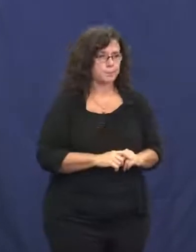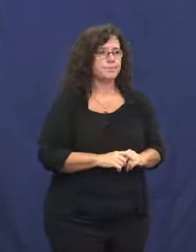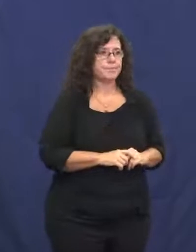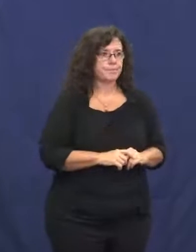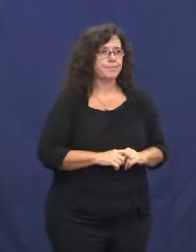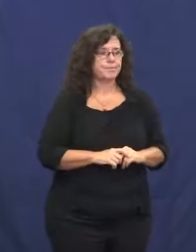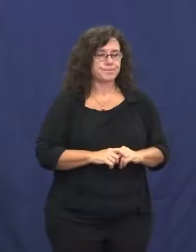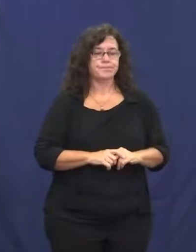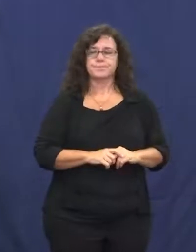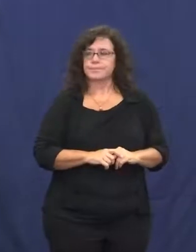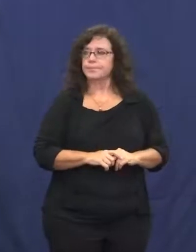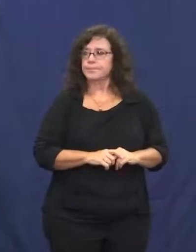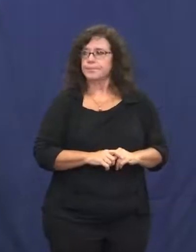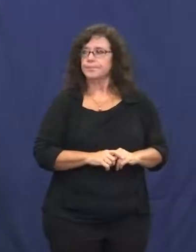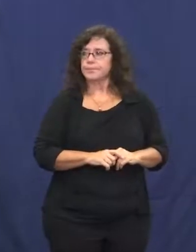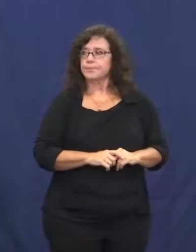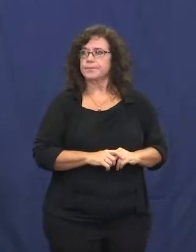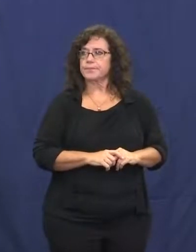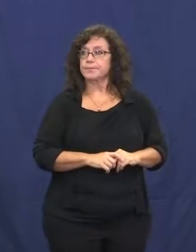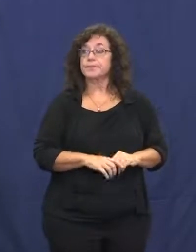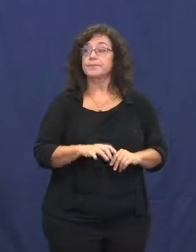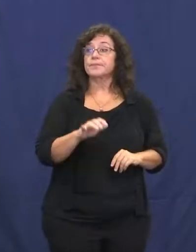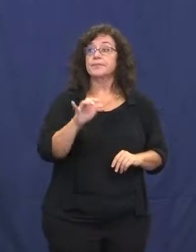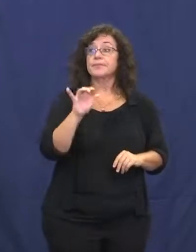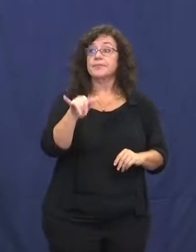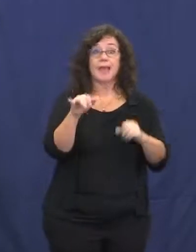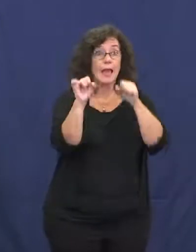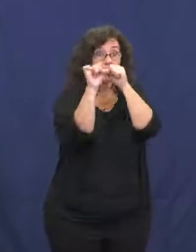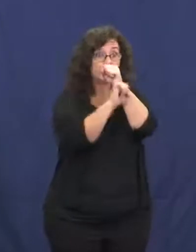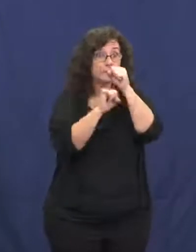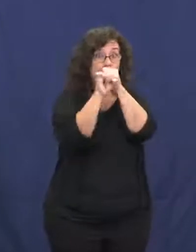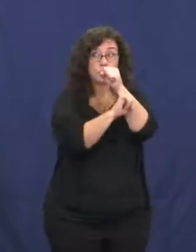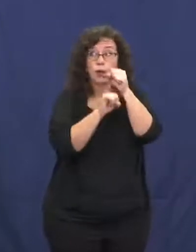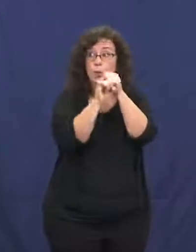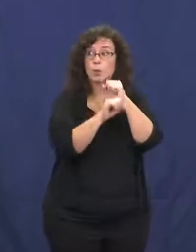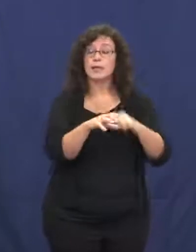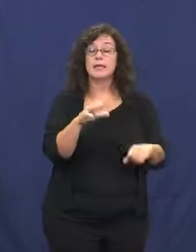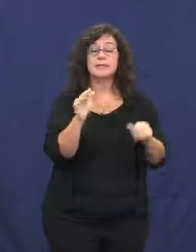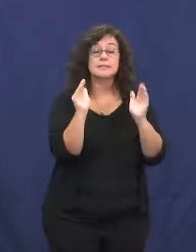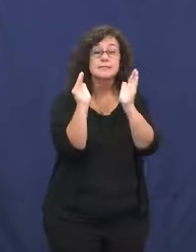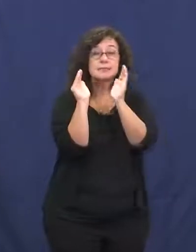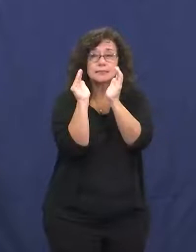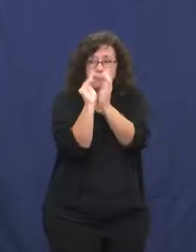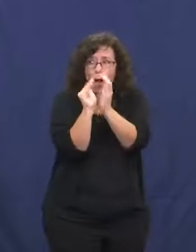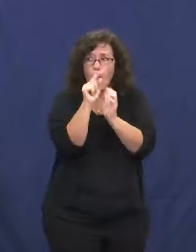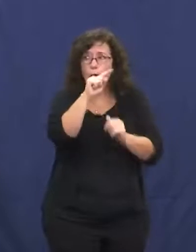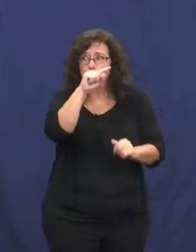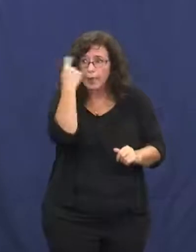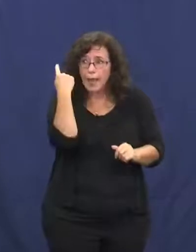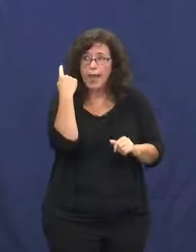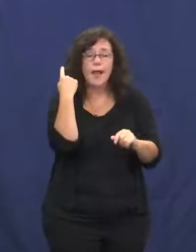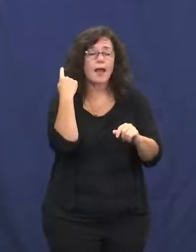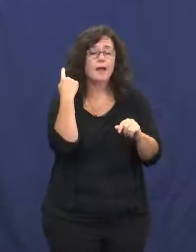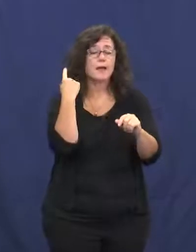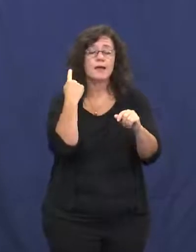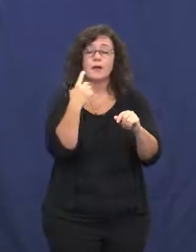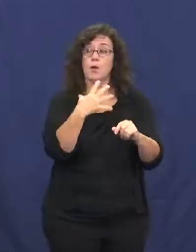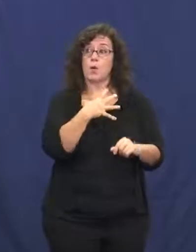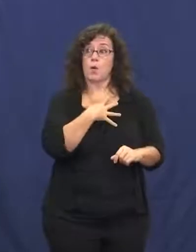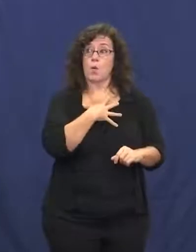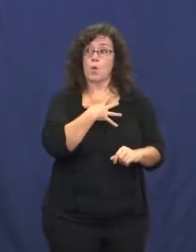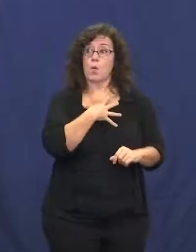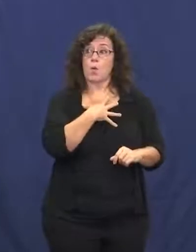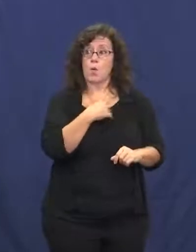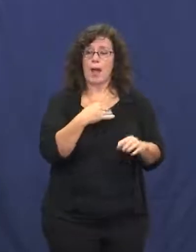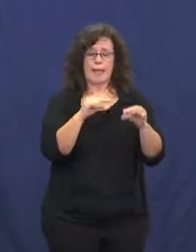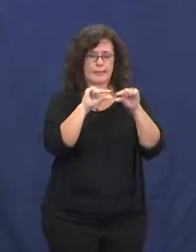mosquito is a small black mosquito with identifiable marks. They're white stripes on its back